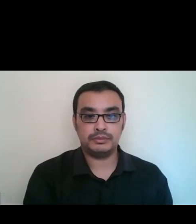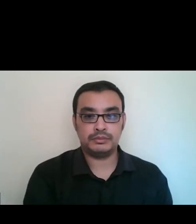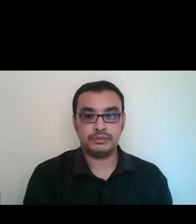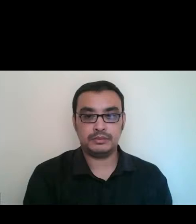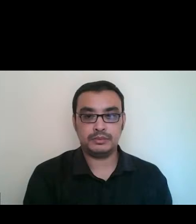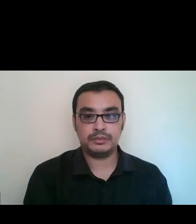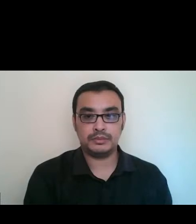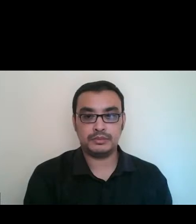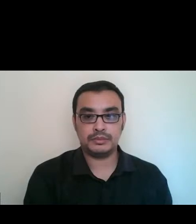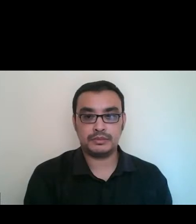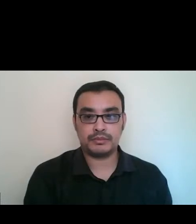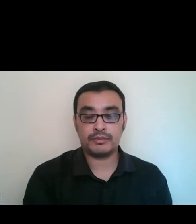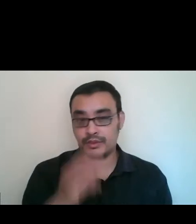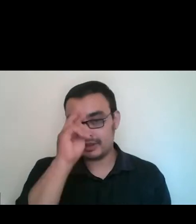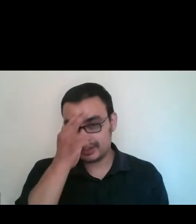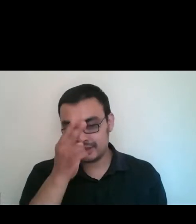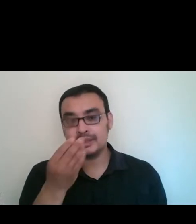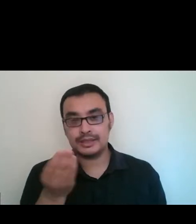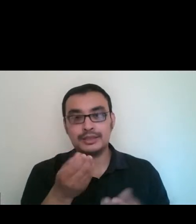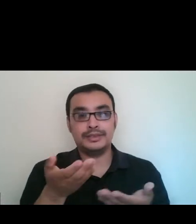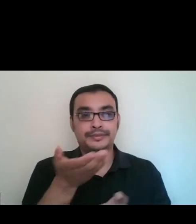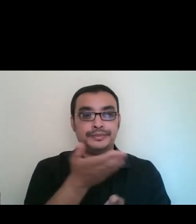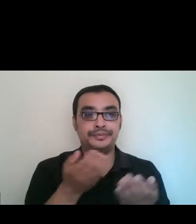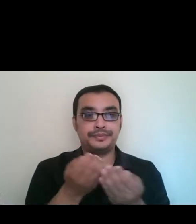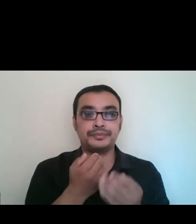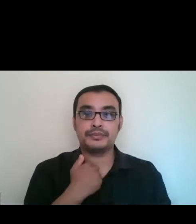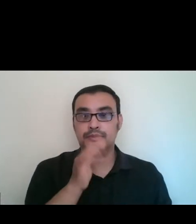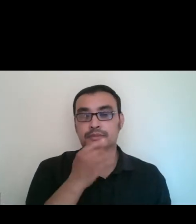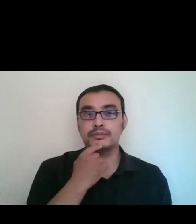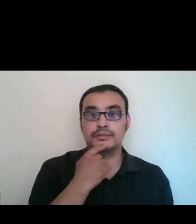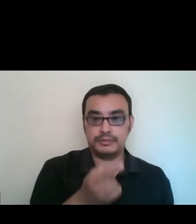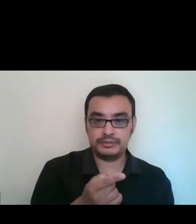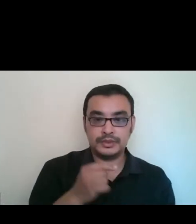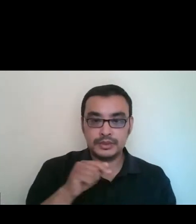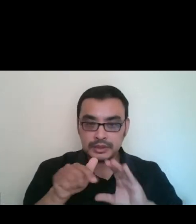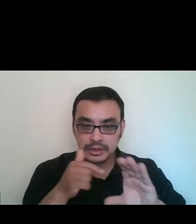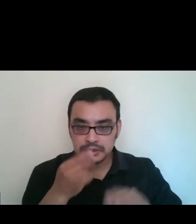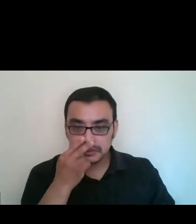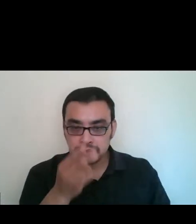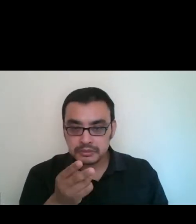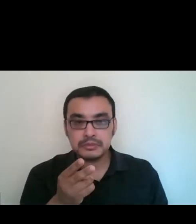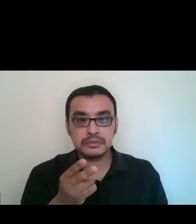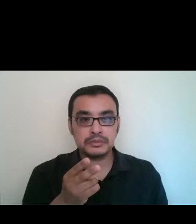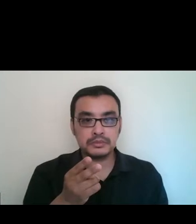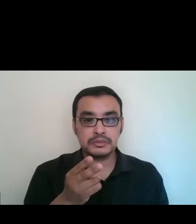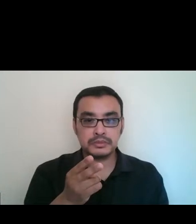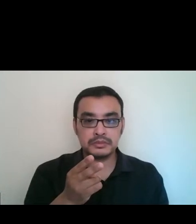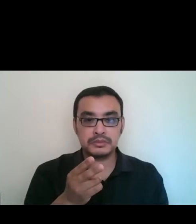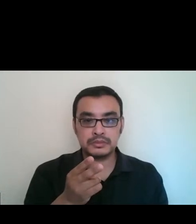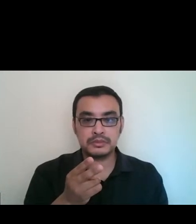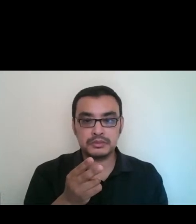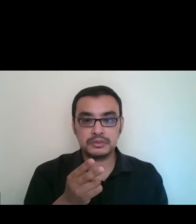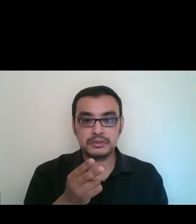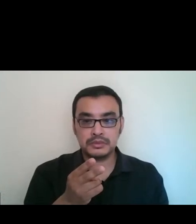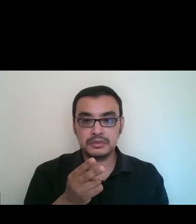Or also, if you want to share something, I see in the chat that Kong Sokoin was